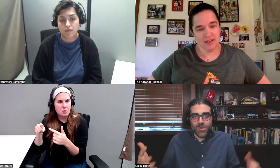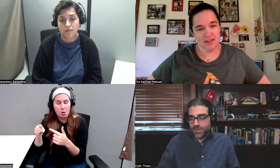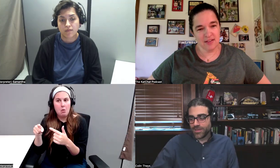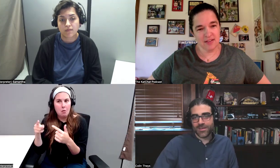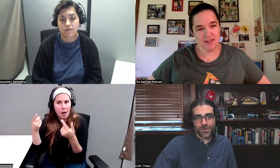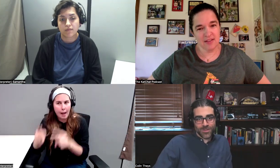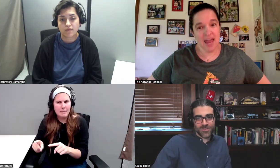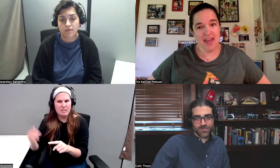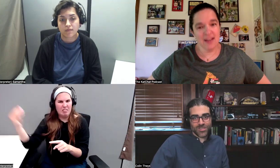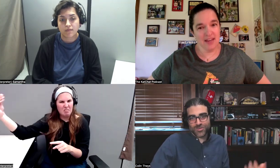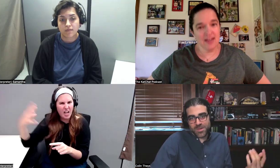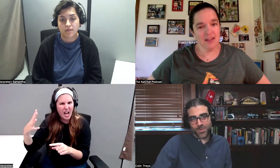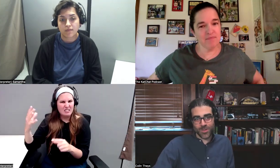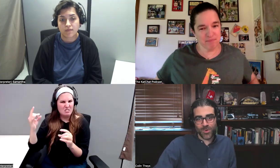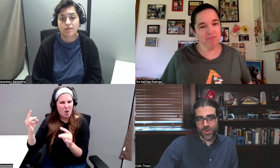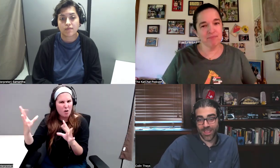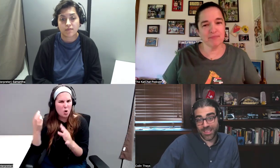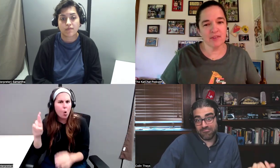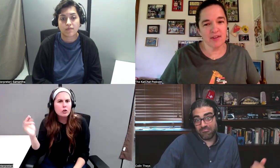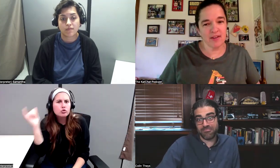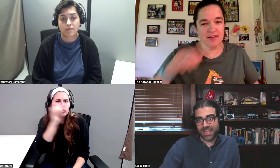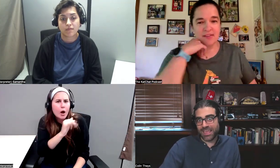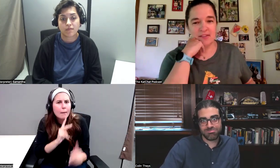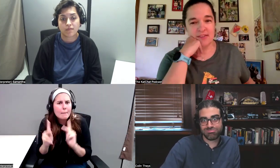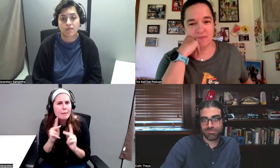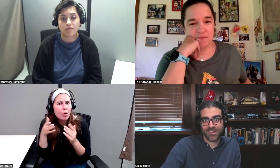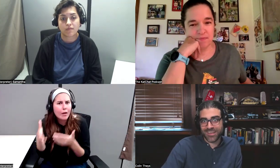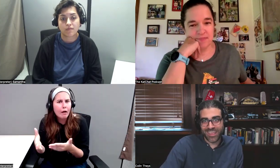and horrible. Or there's a bunch of drunk people in the pool. Like